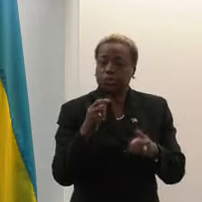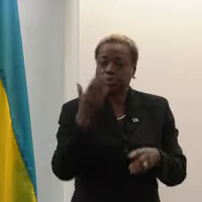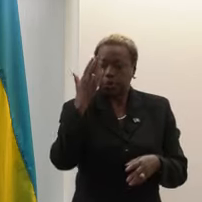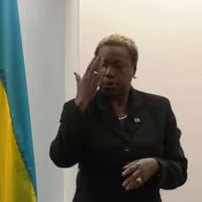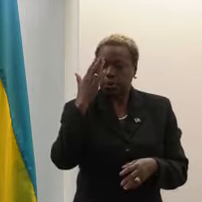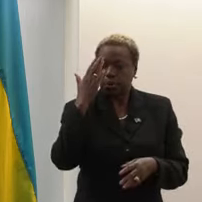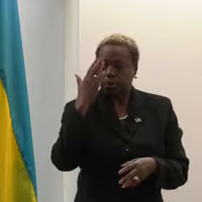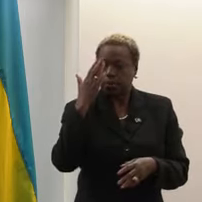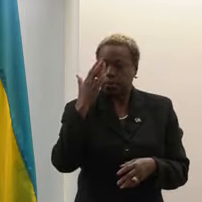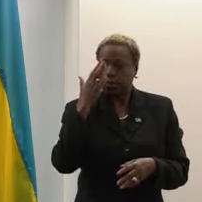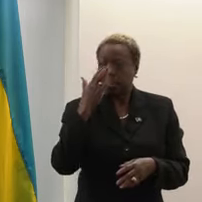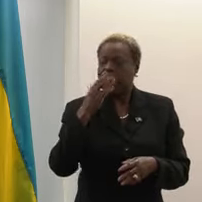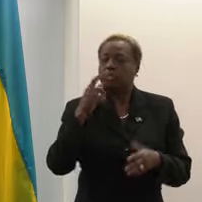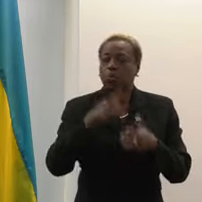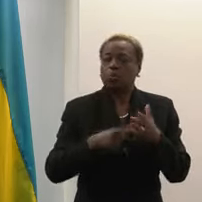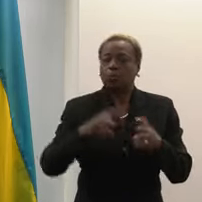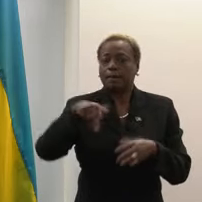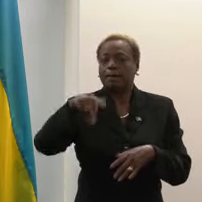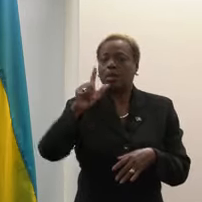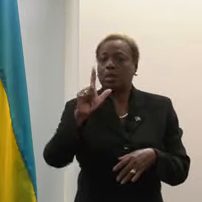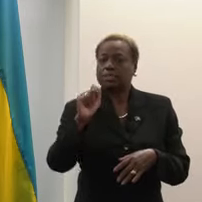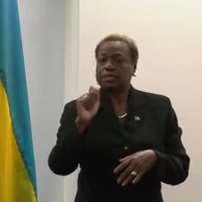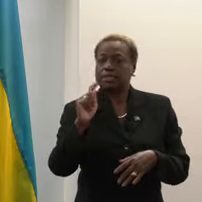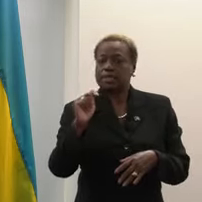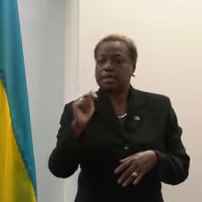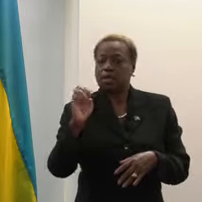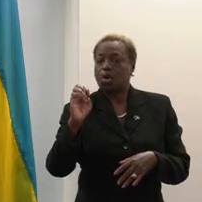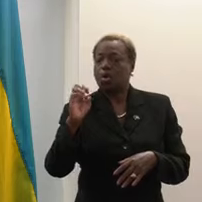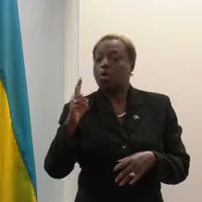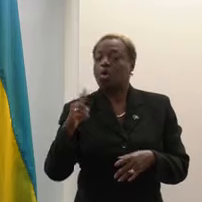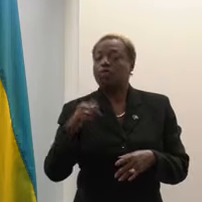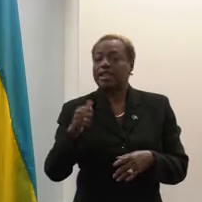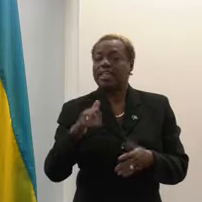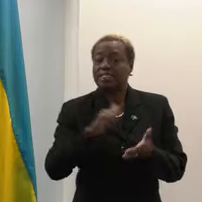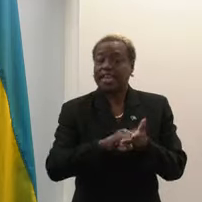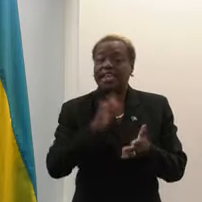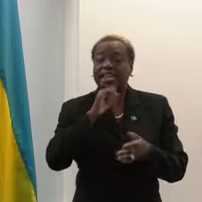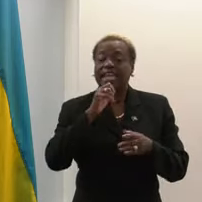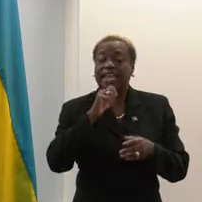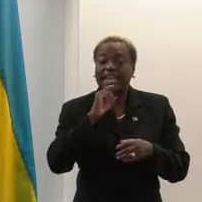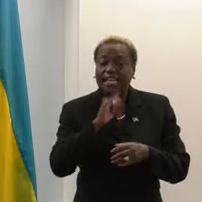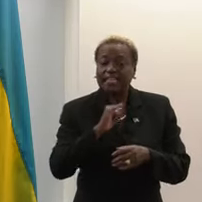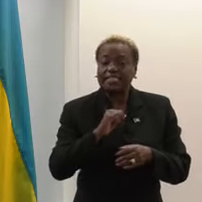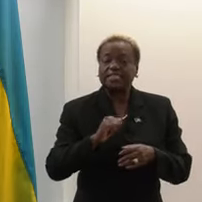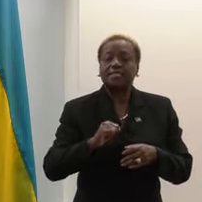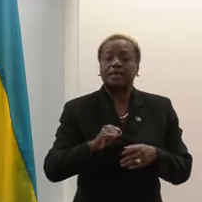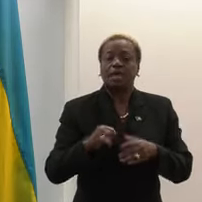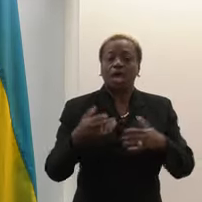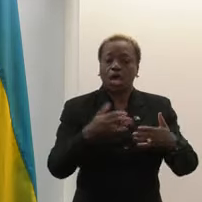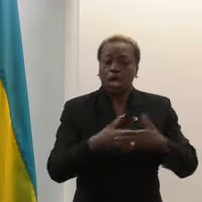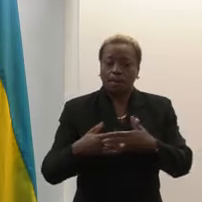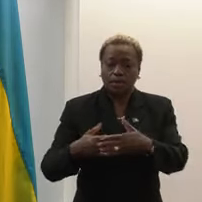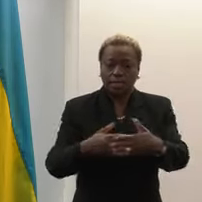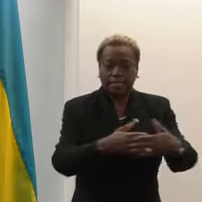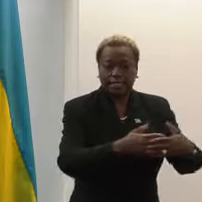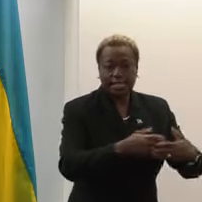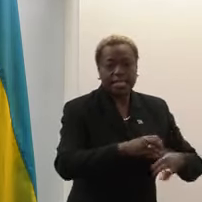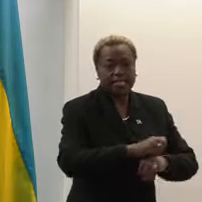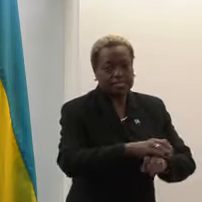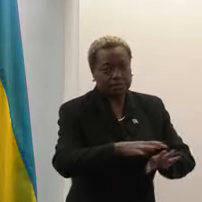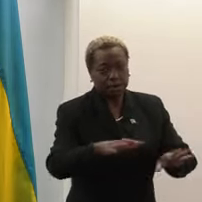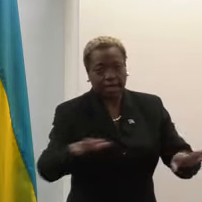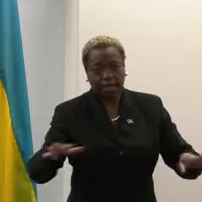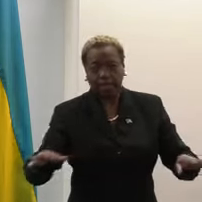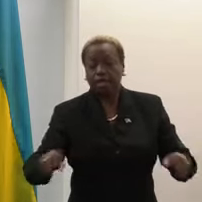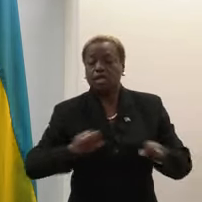how what we have plotted already is there is community spread. So it's most important for us to actually